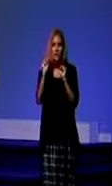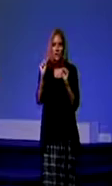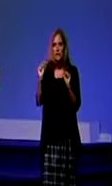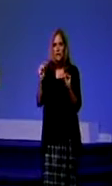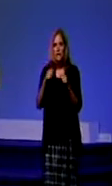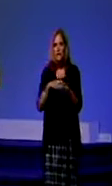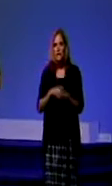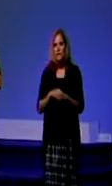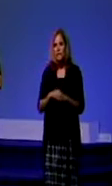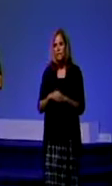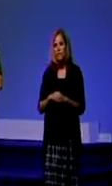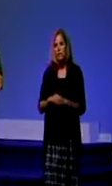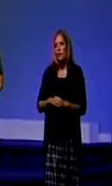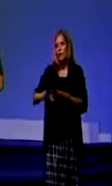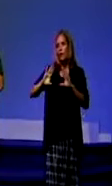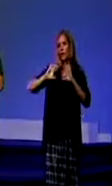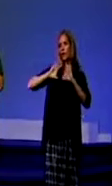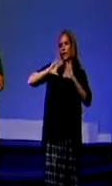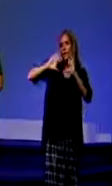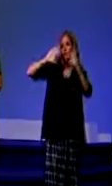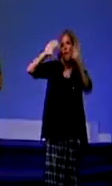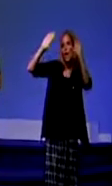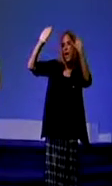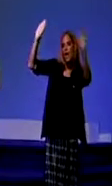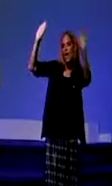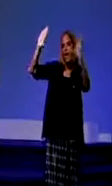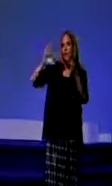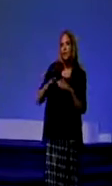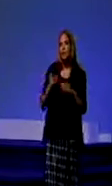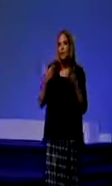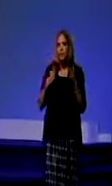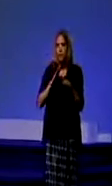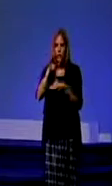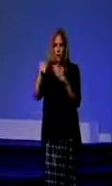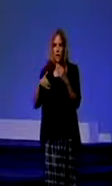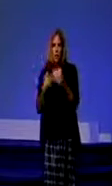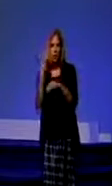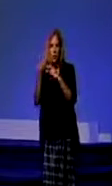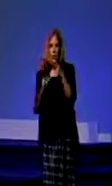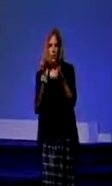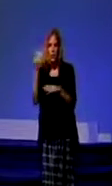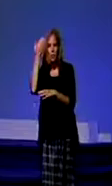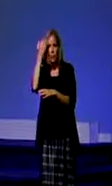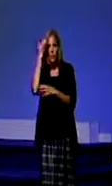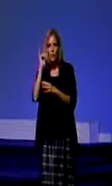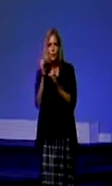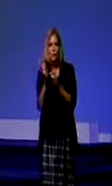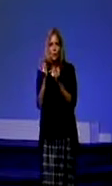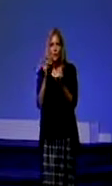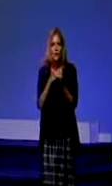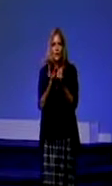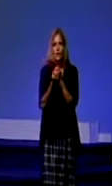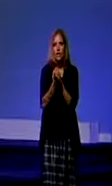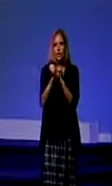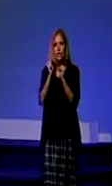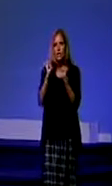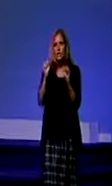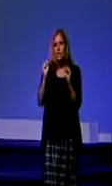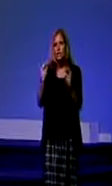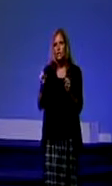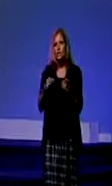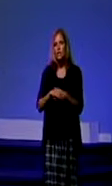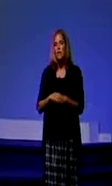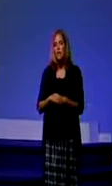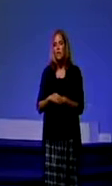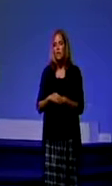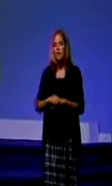Jesus saves. Raise a shout to let all the world know that